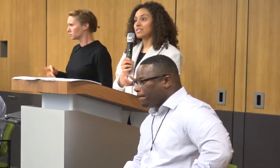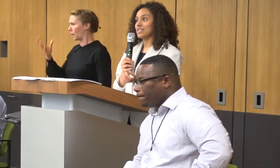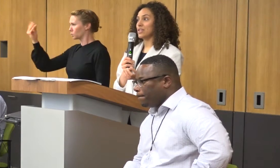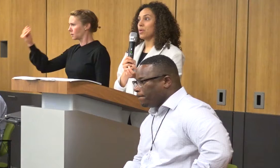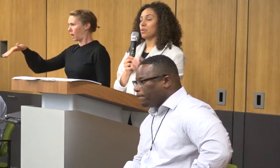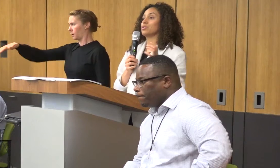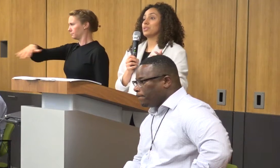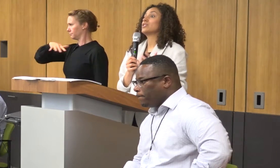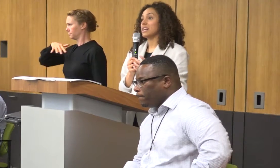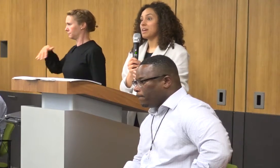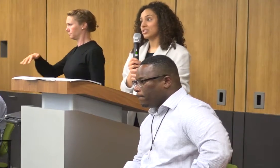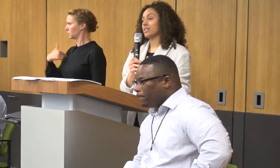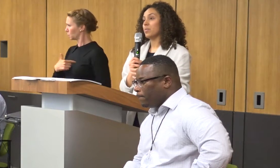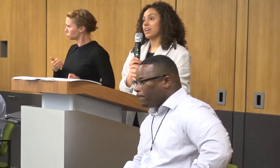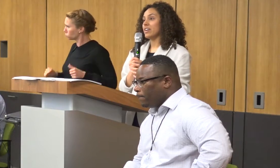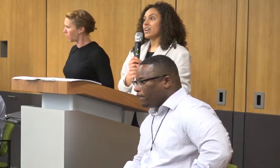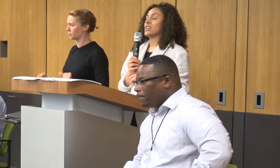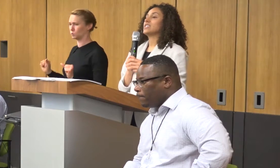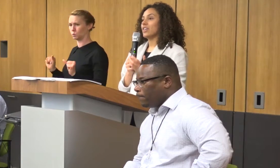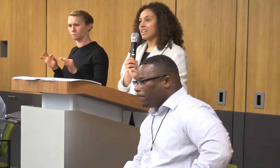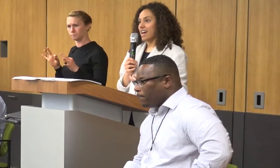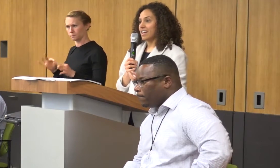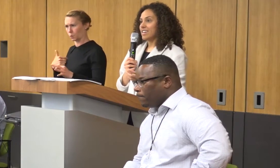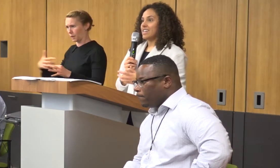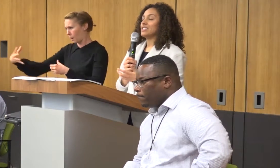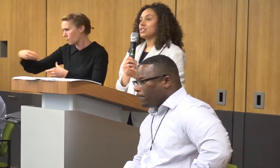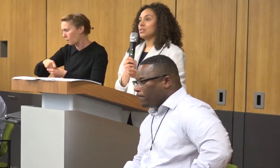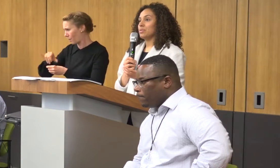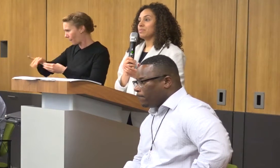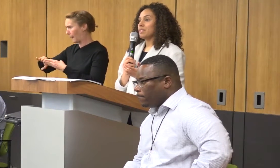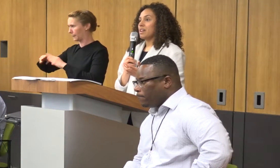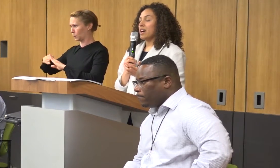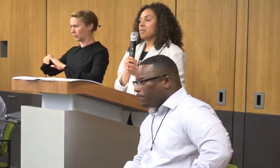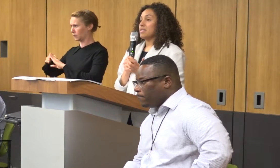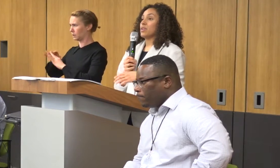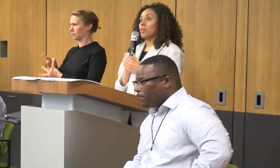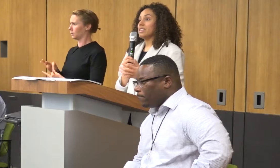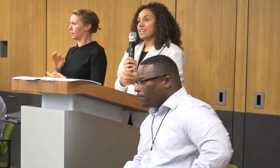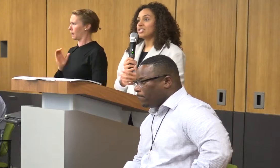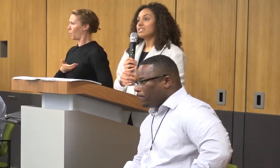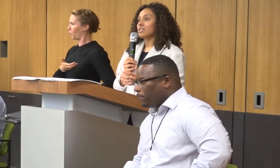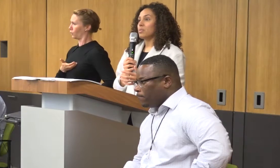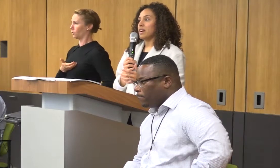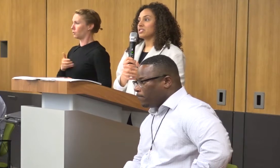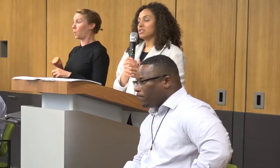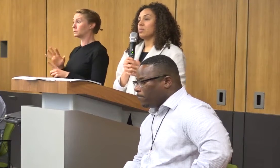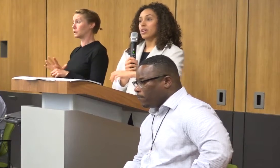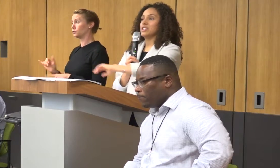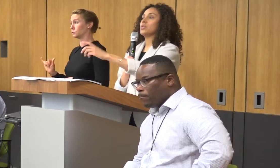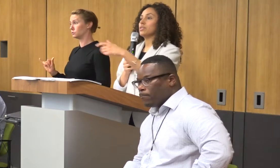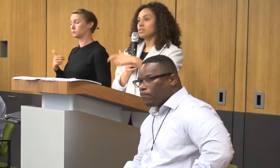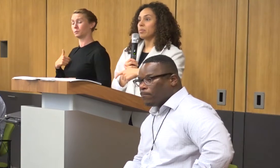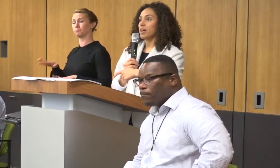our doors. And so we're really trying to make sure that we are integrating that into even our orientation. So we actually